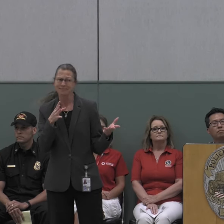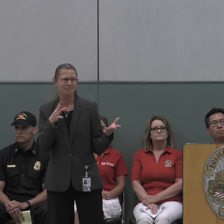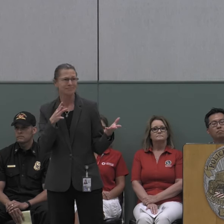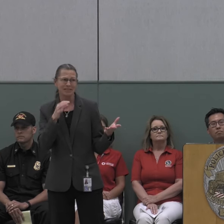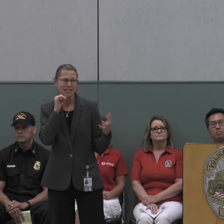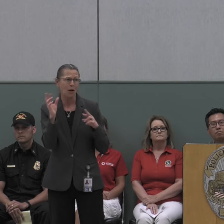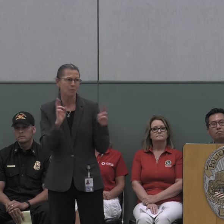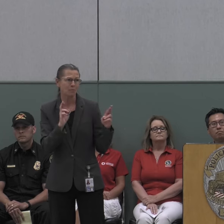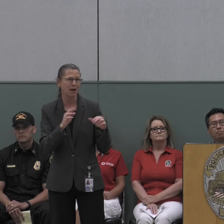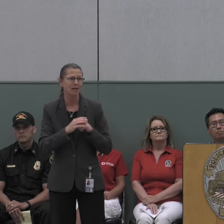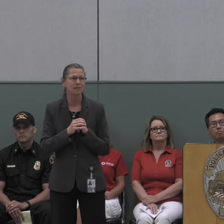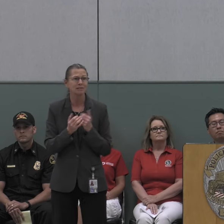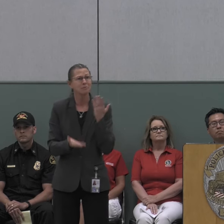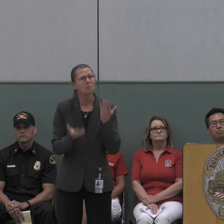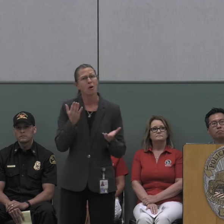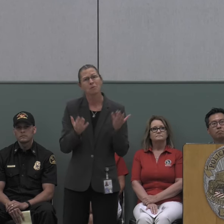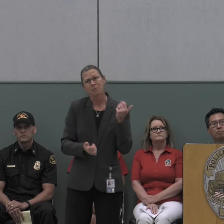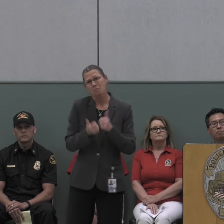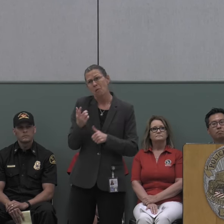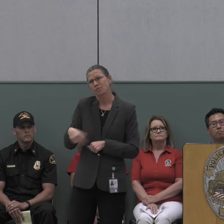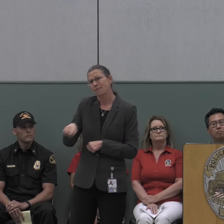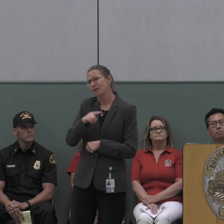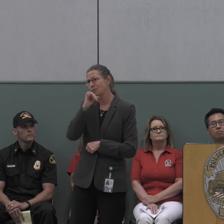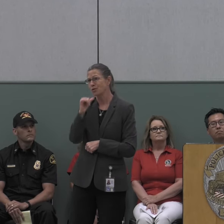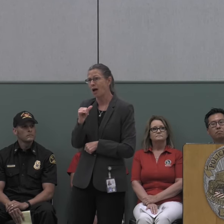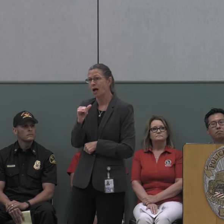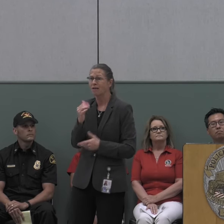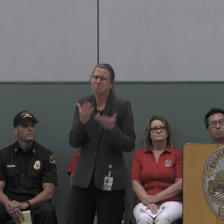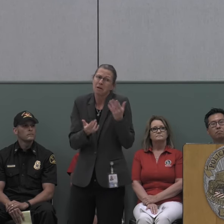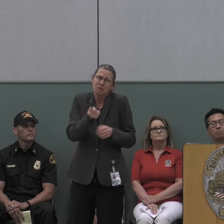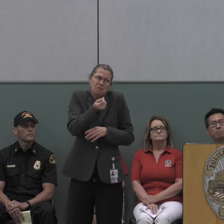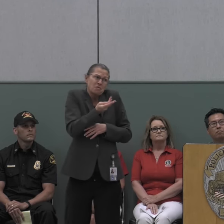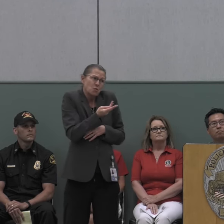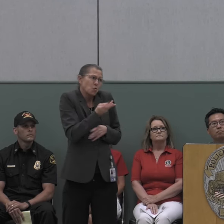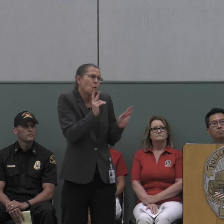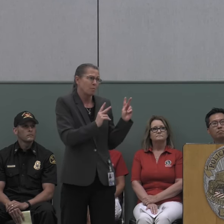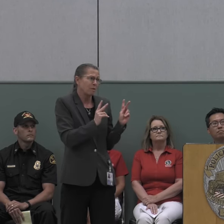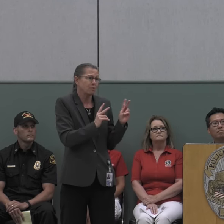None of us were probably prepared for this. Maybe a couple people, Oberfell.